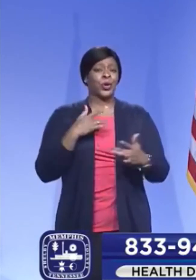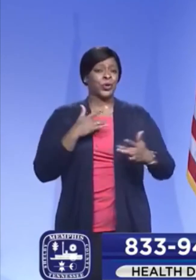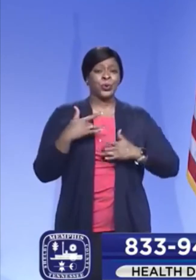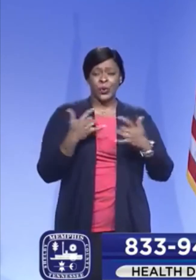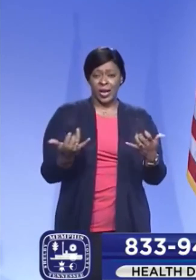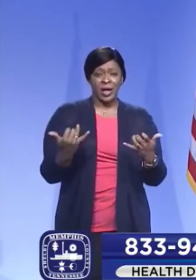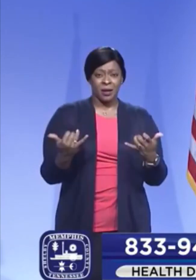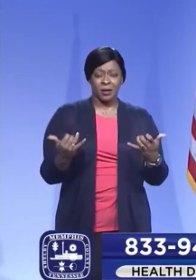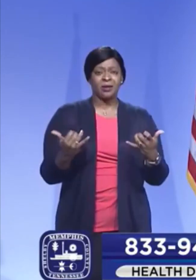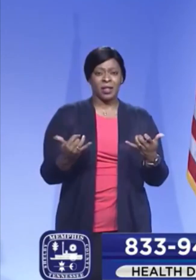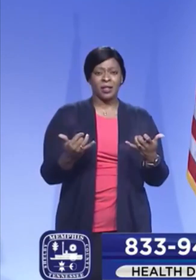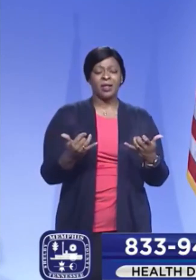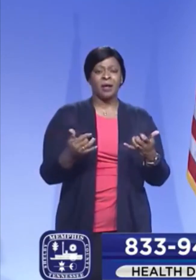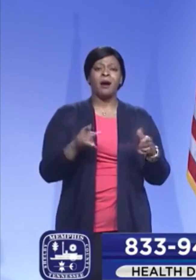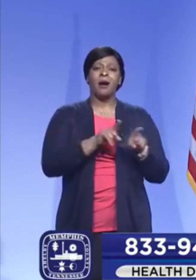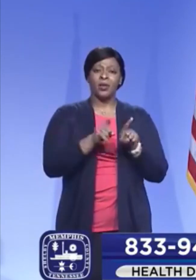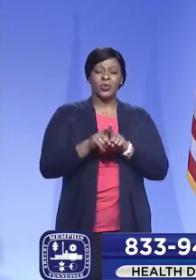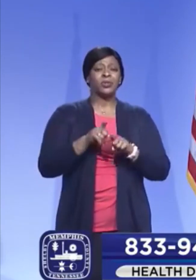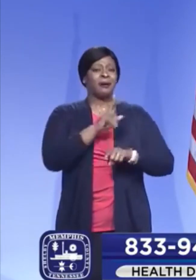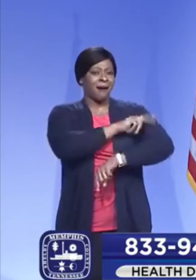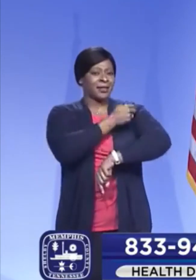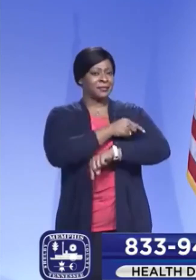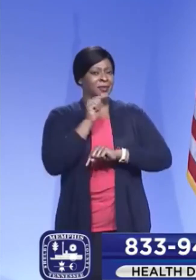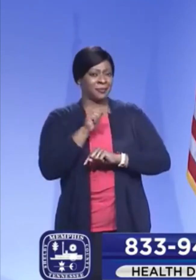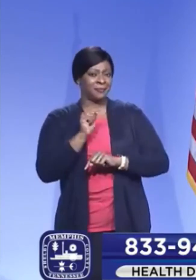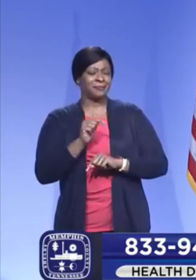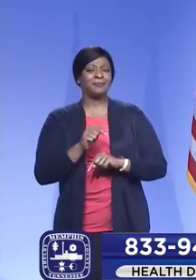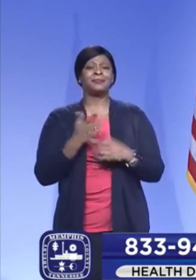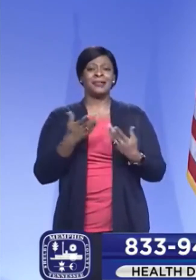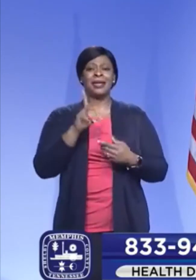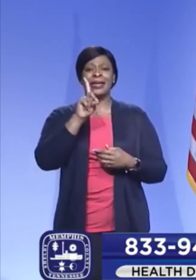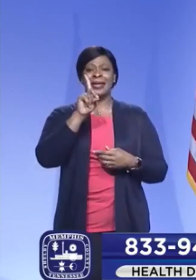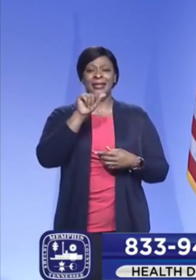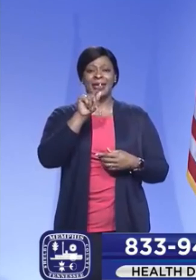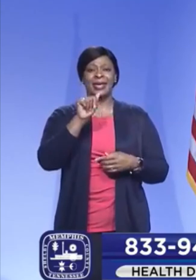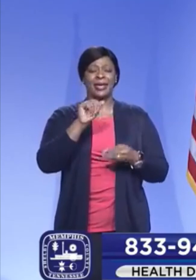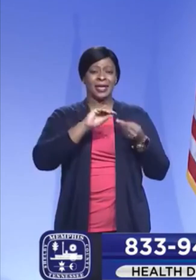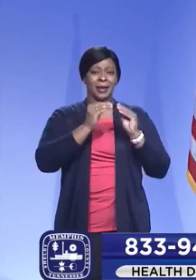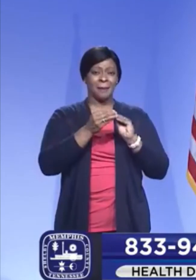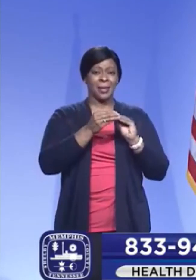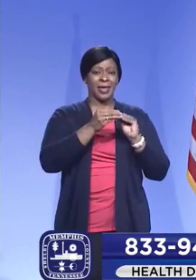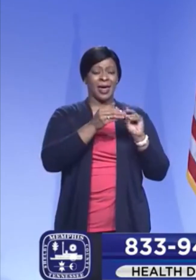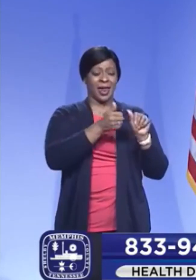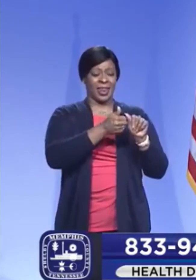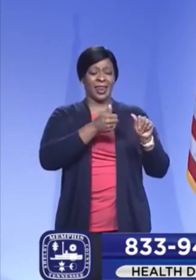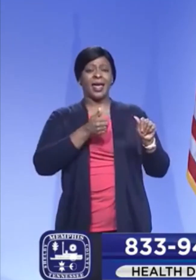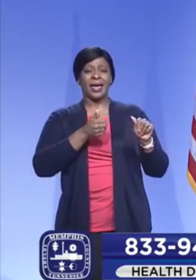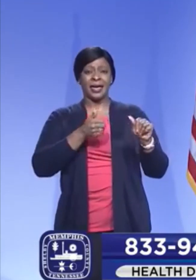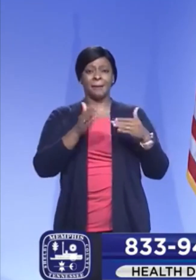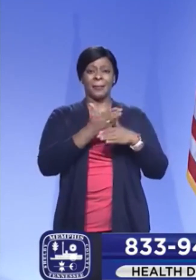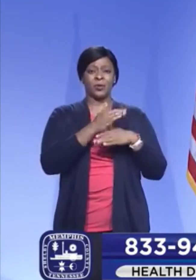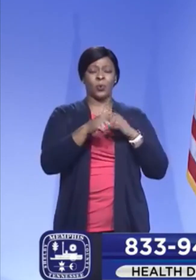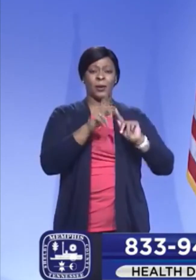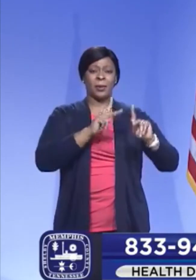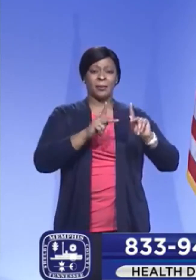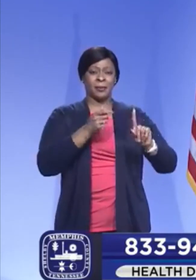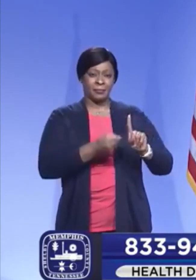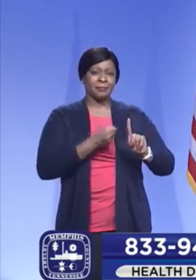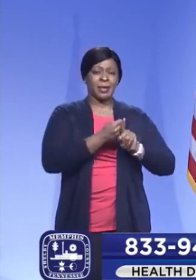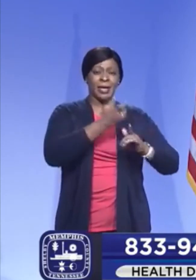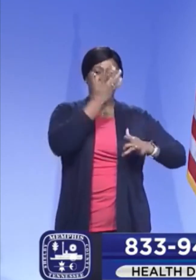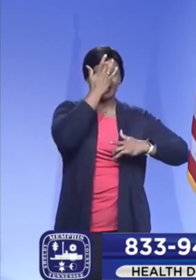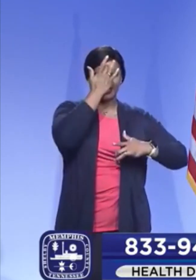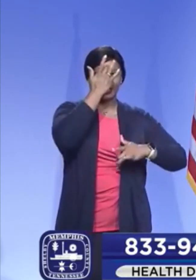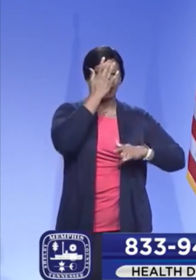about is also in the hospitals, there's a data lag or a lag between when people get sick and when they